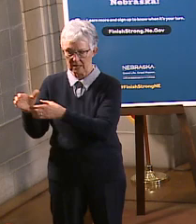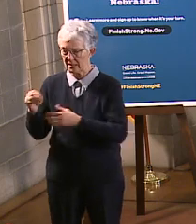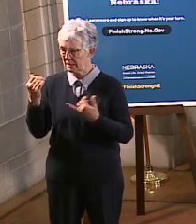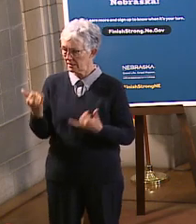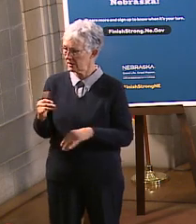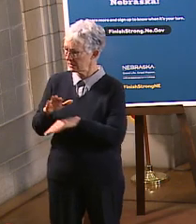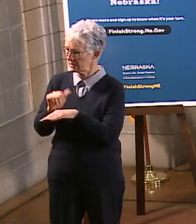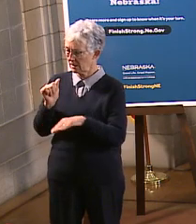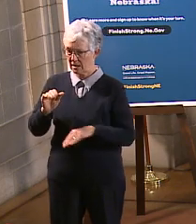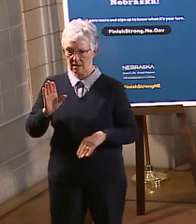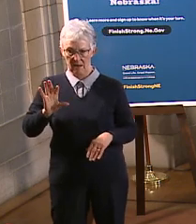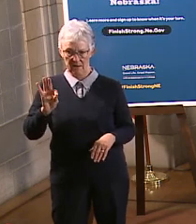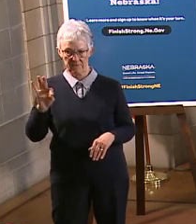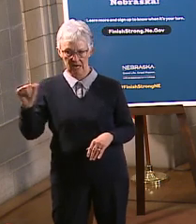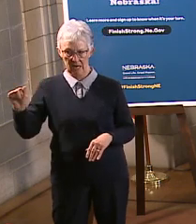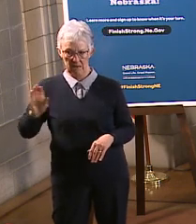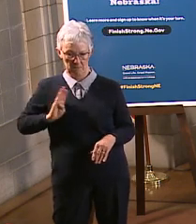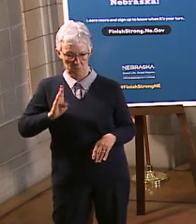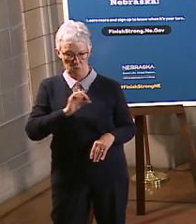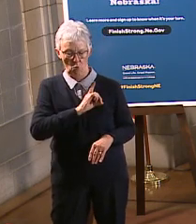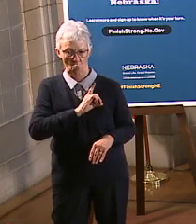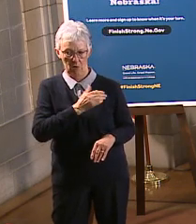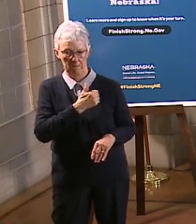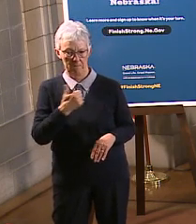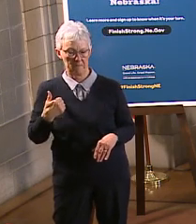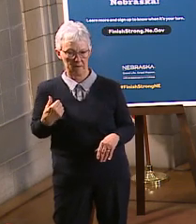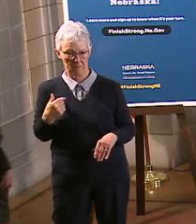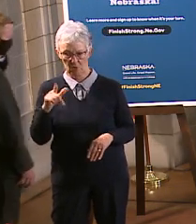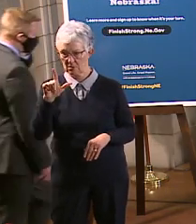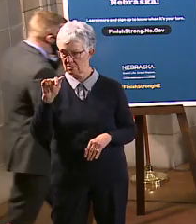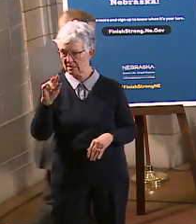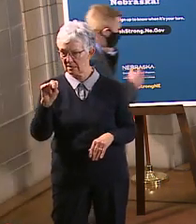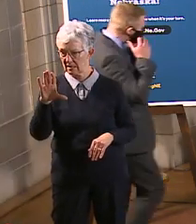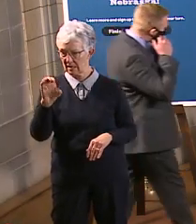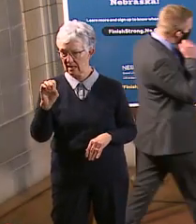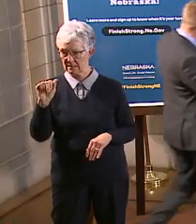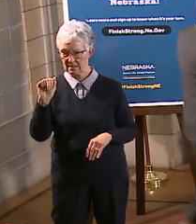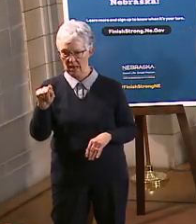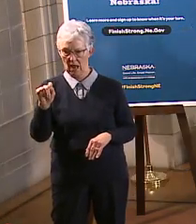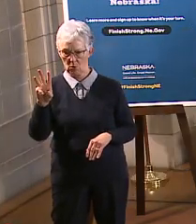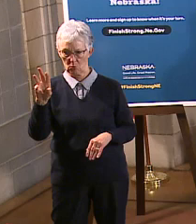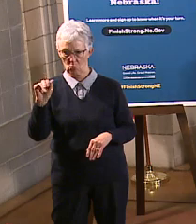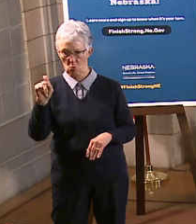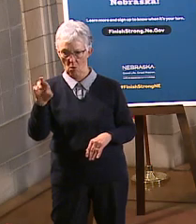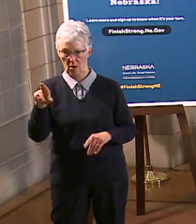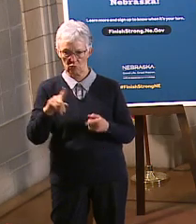up FFA board member Lance Atwater to come up and say a few words as well.